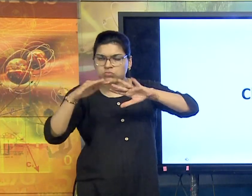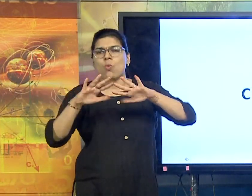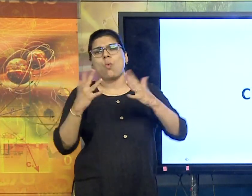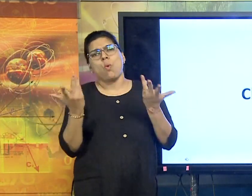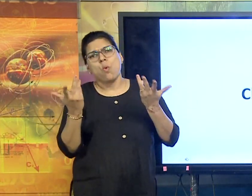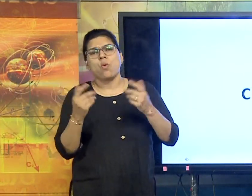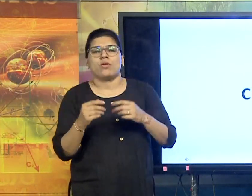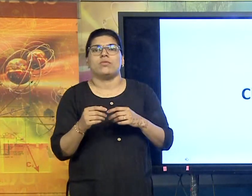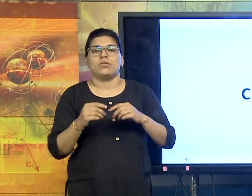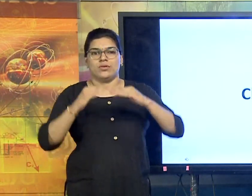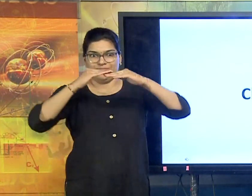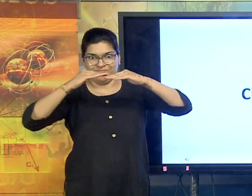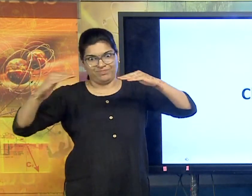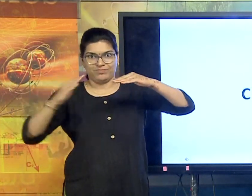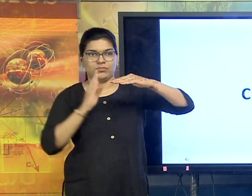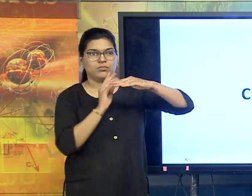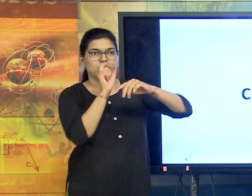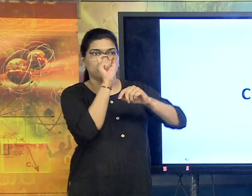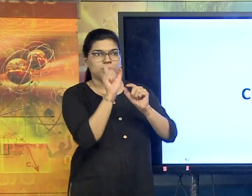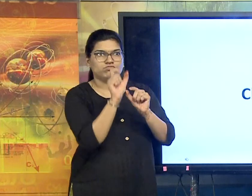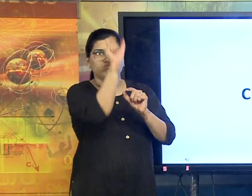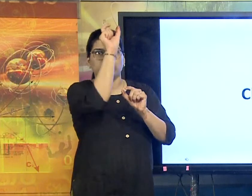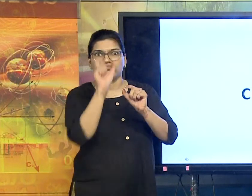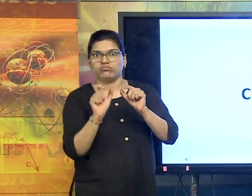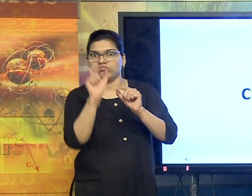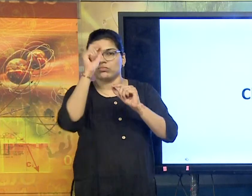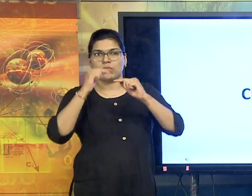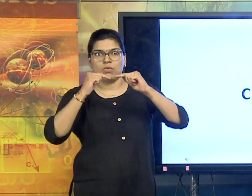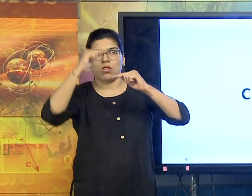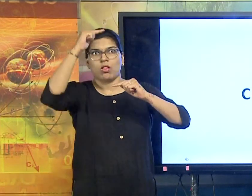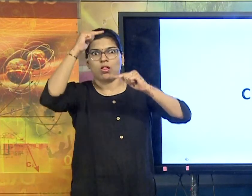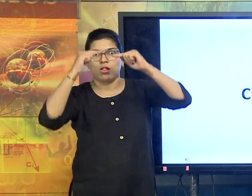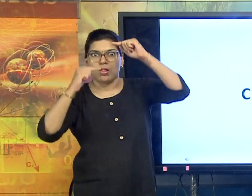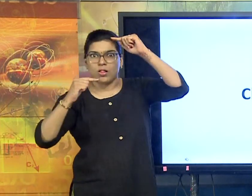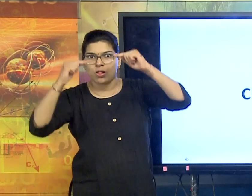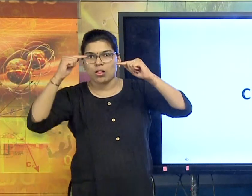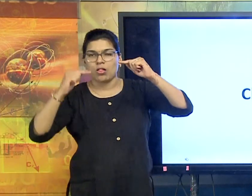pie chart which is in circle shape, and also